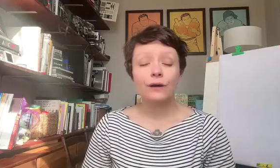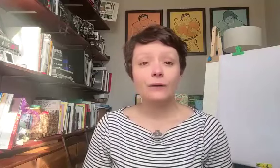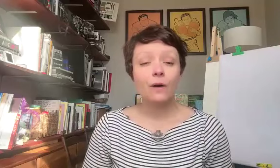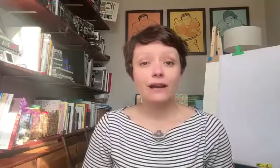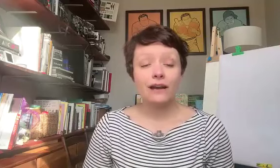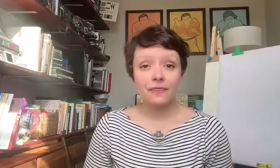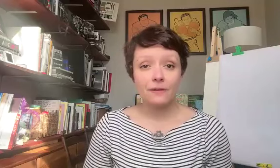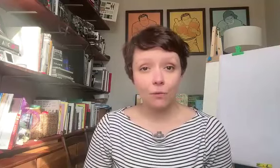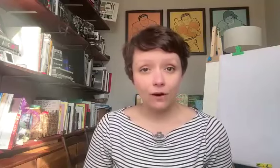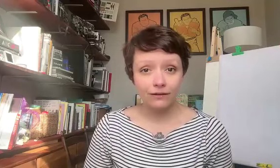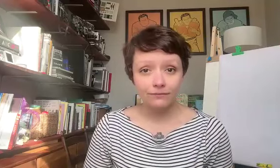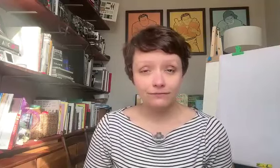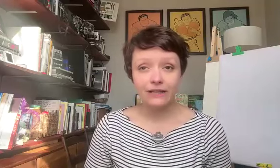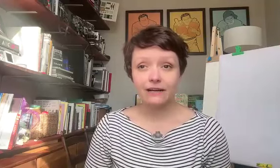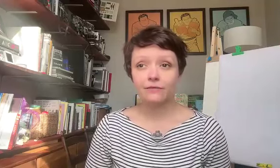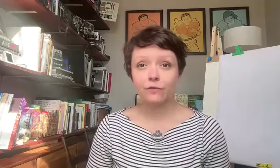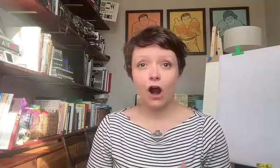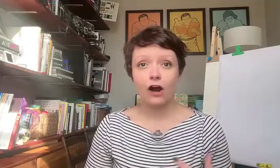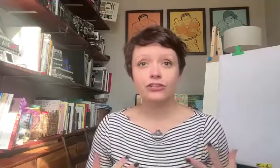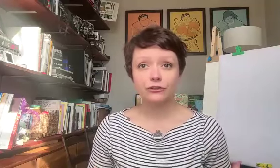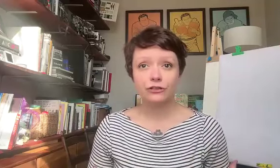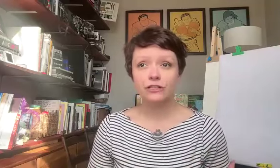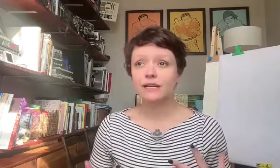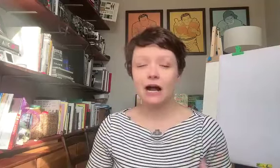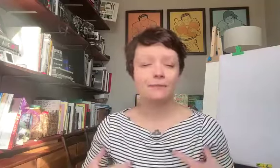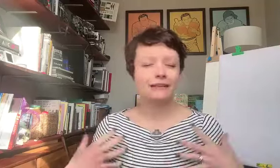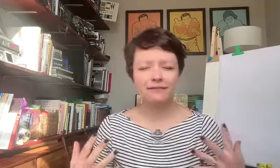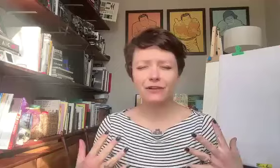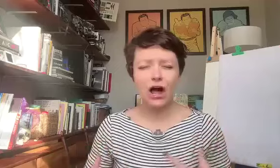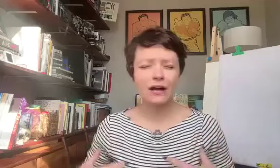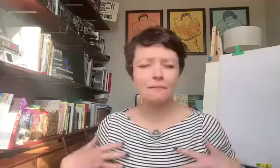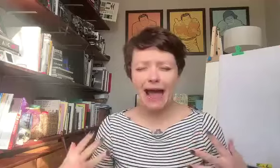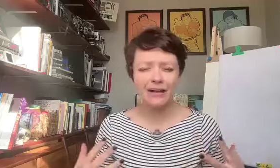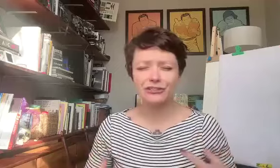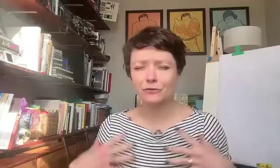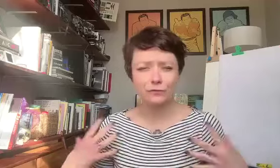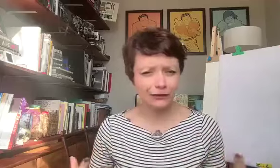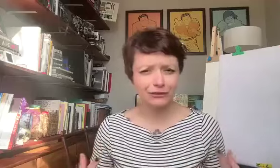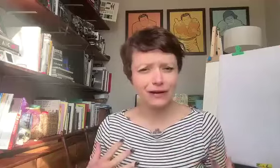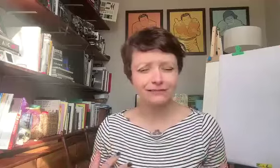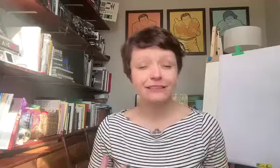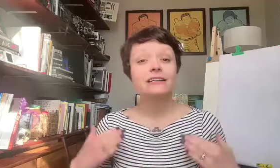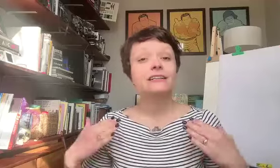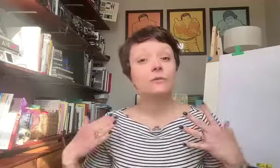We want nothing more than for our children to become lifelong, passionate readers, right?